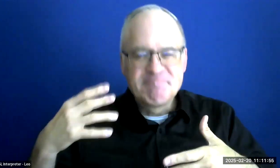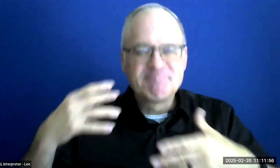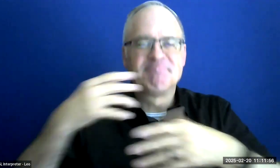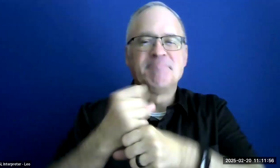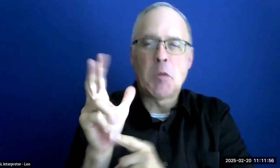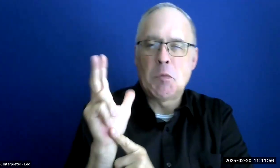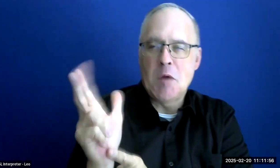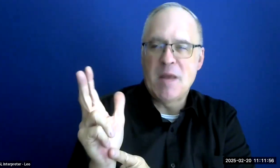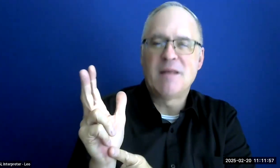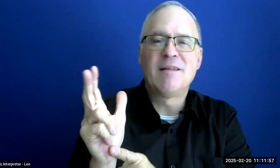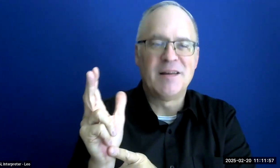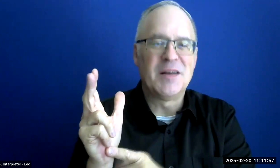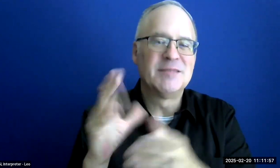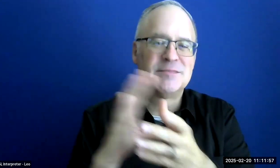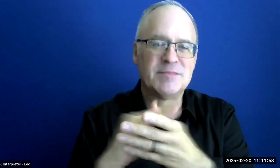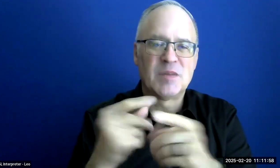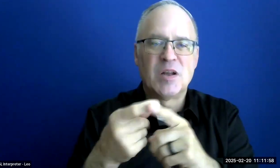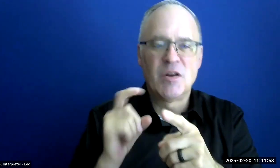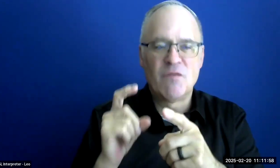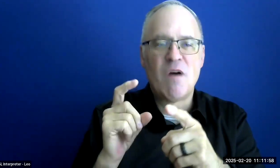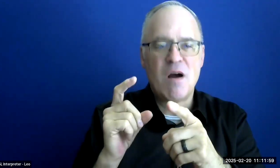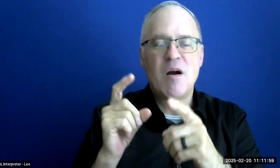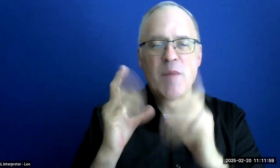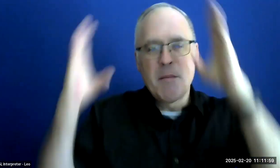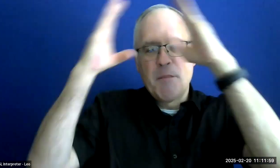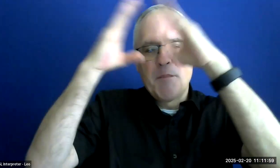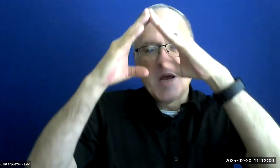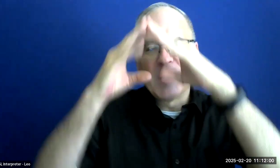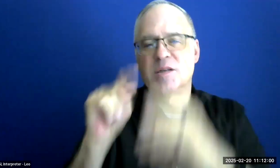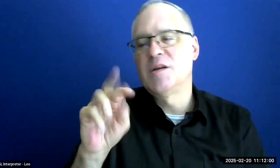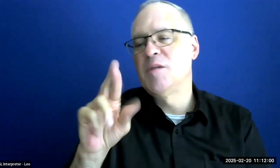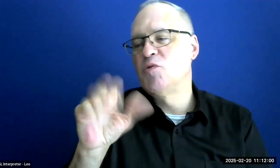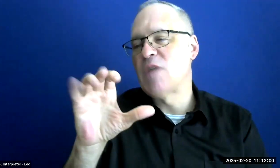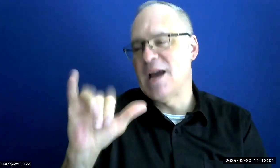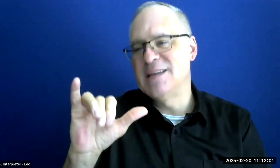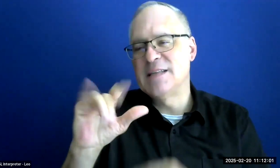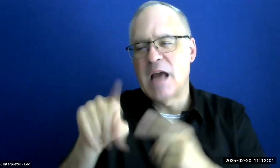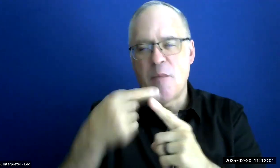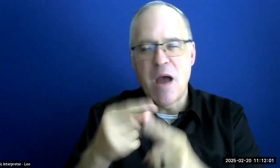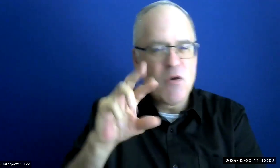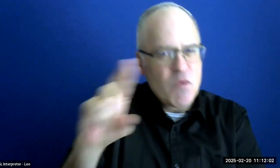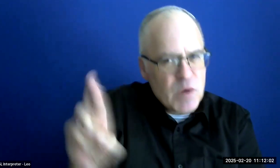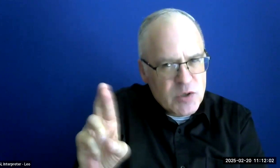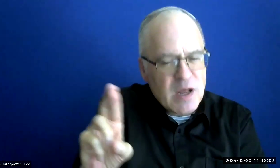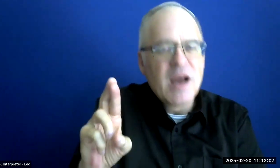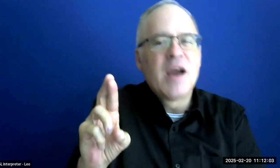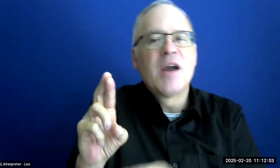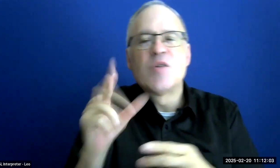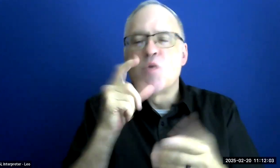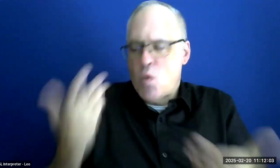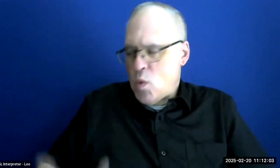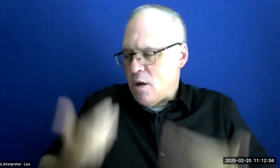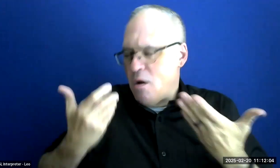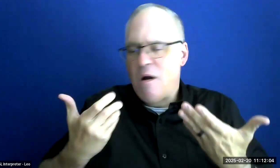with Bishop Tracy Malone sharing the goal of regionalization as being able to honor who we are as a worldwide